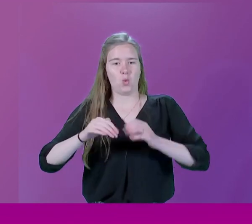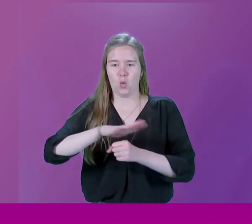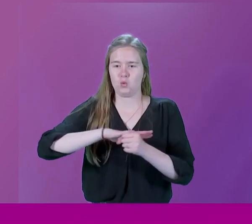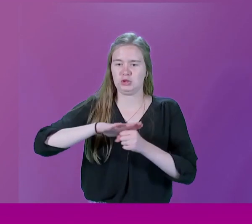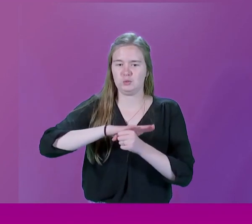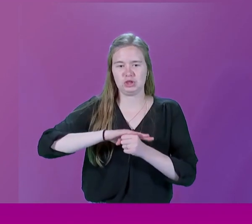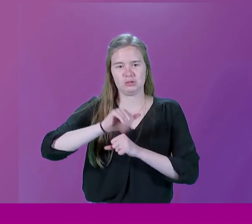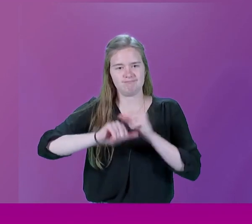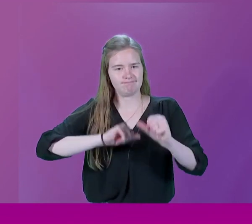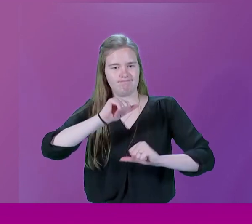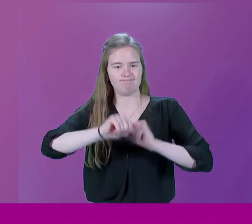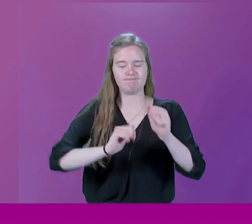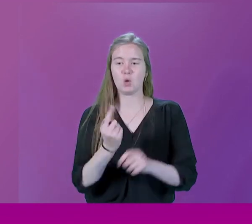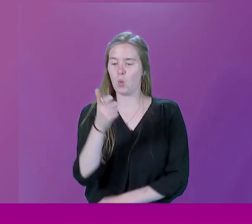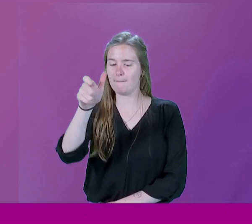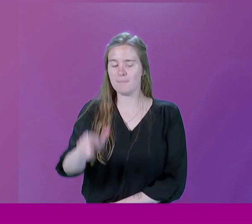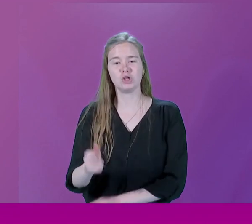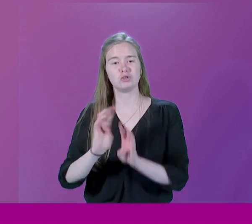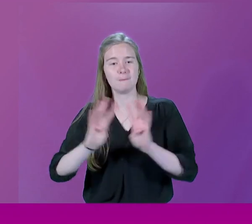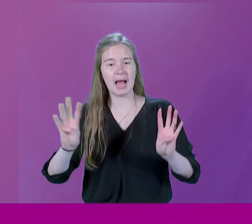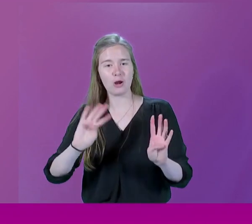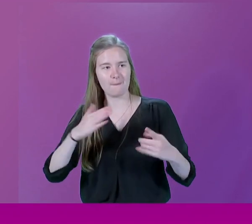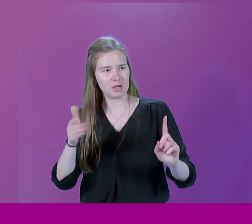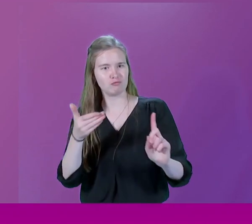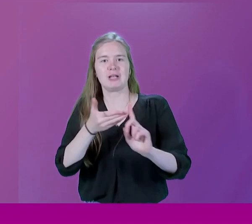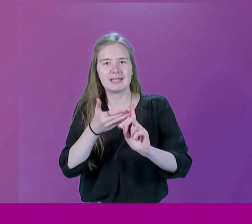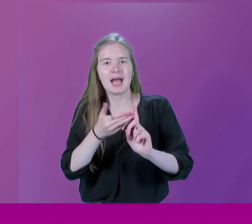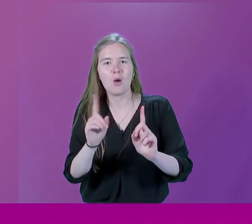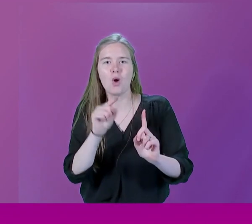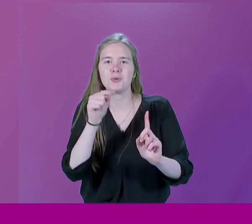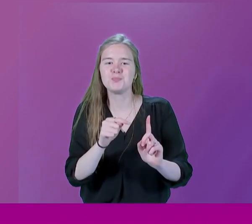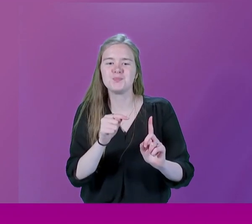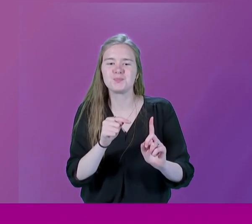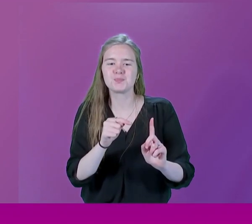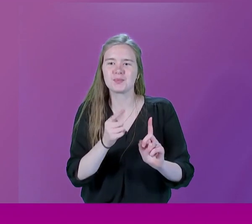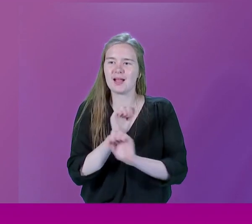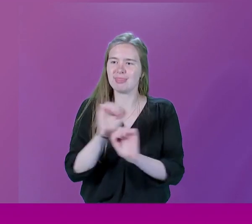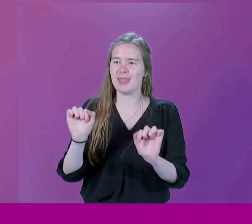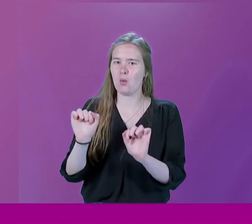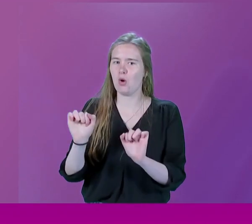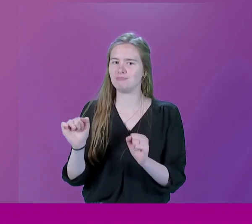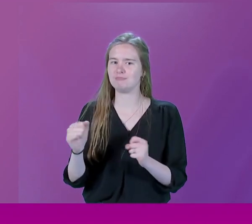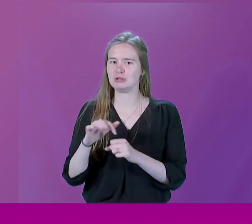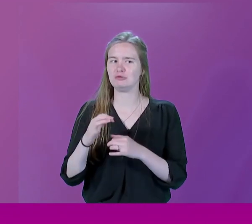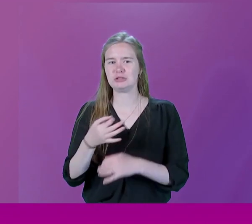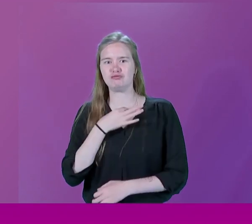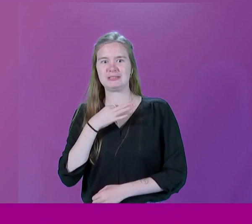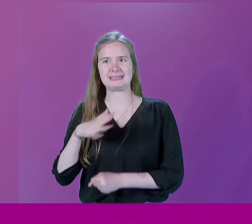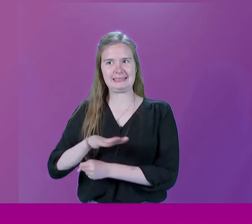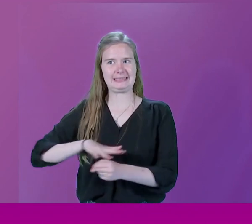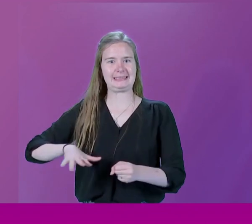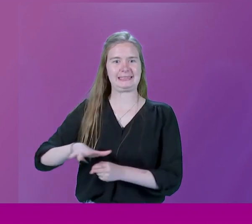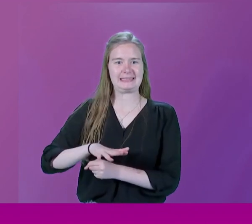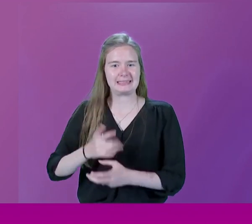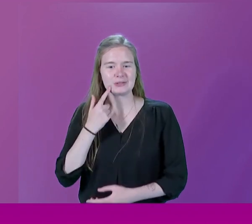situation. And it took one man on the panel who recognized that, you know, they were on dodgy ground here. And so